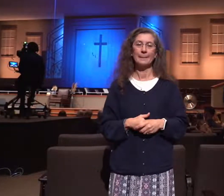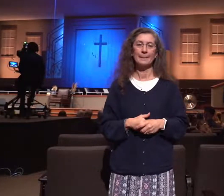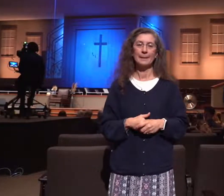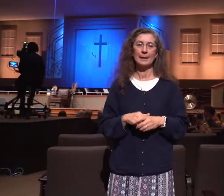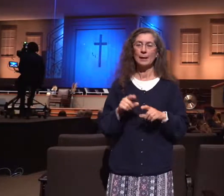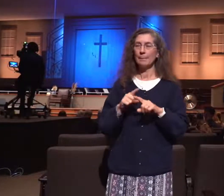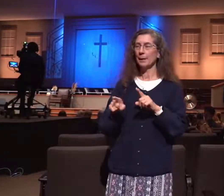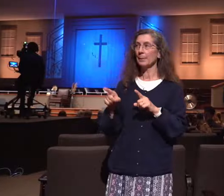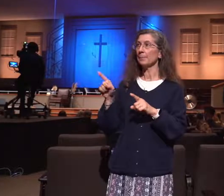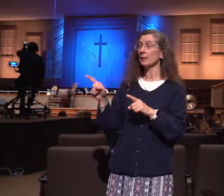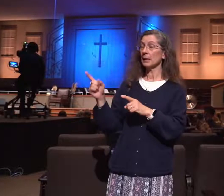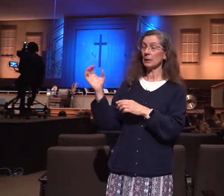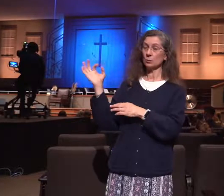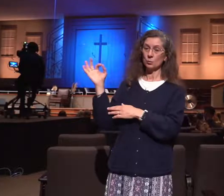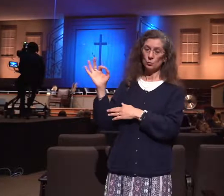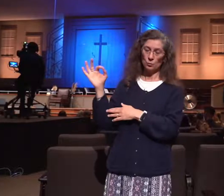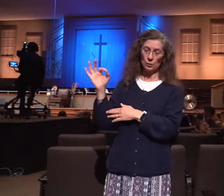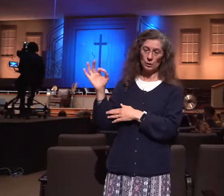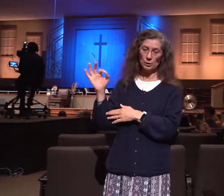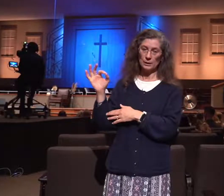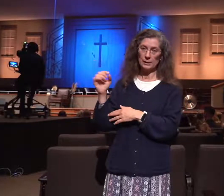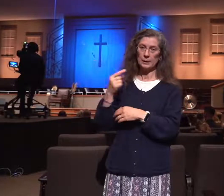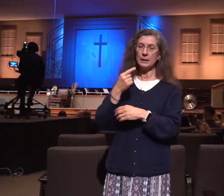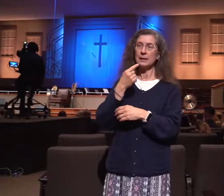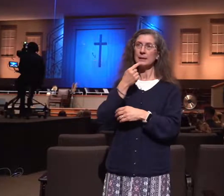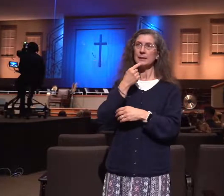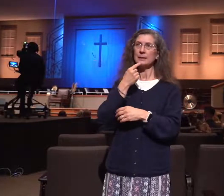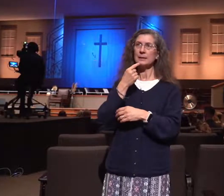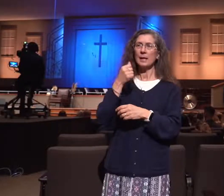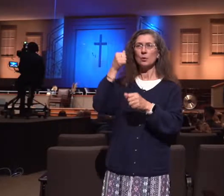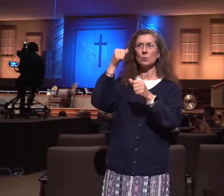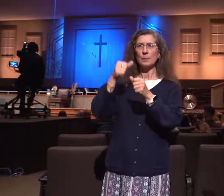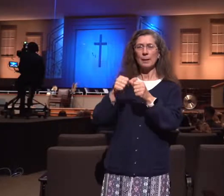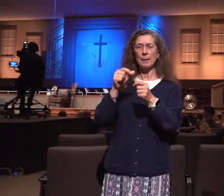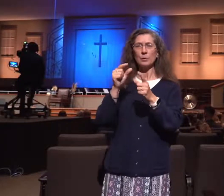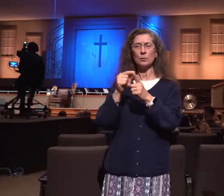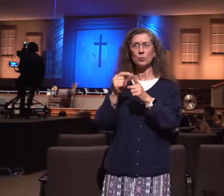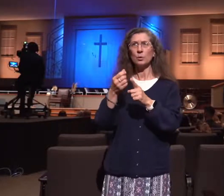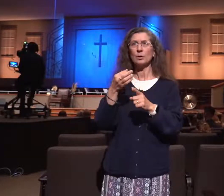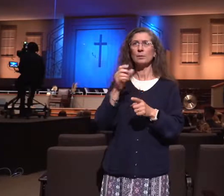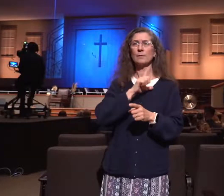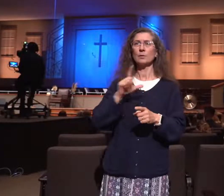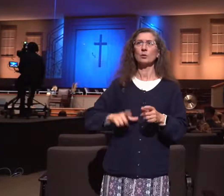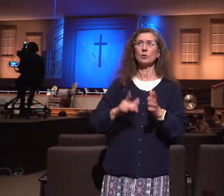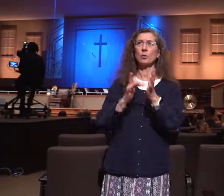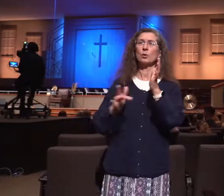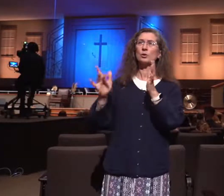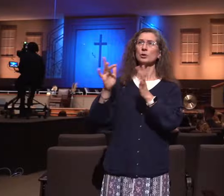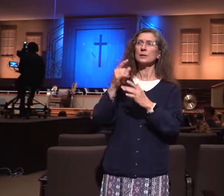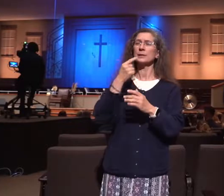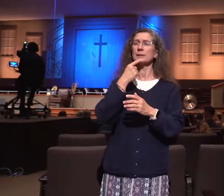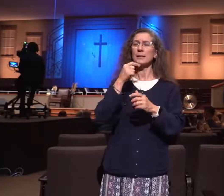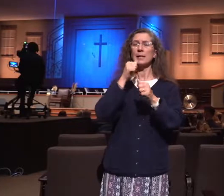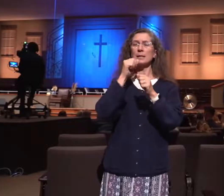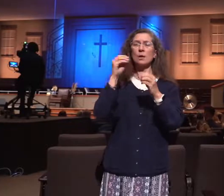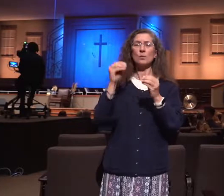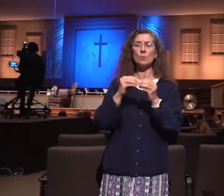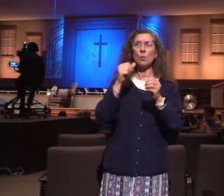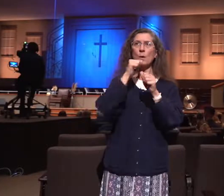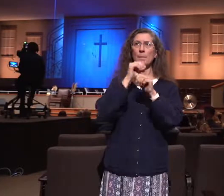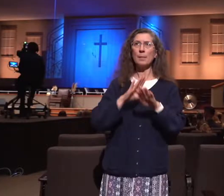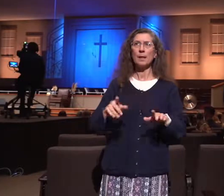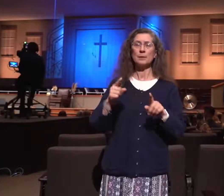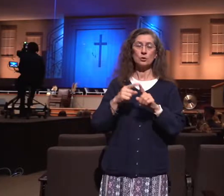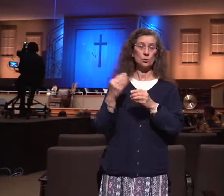But I heard him read this verse. Remember the words of the Lord Jesus, how he said, it is more blessed to give than